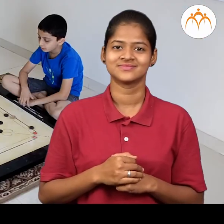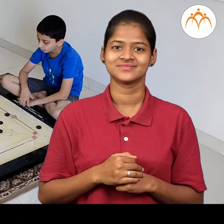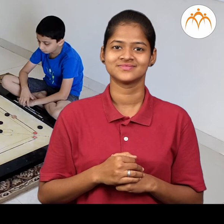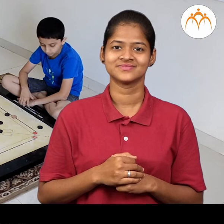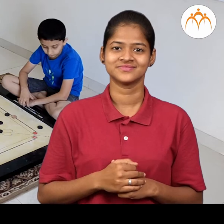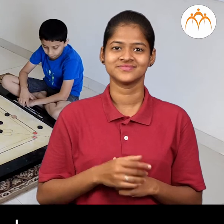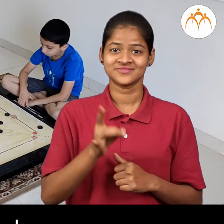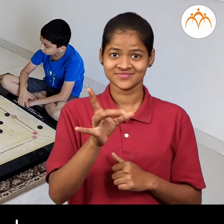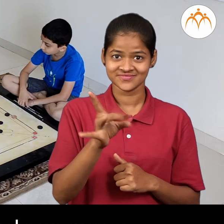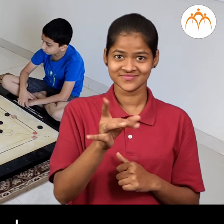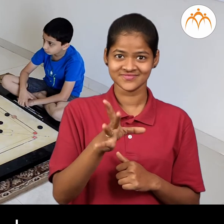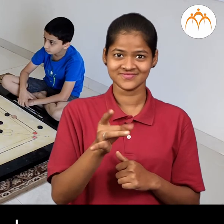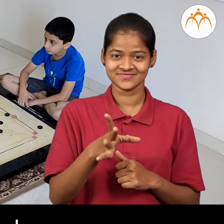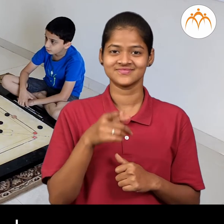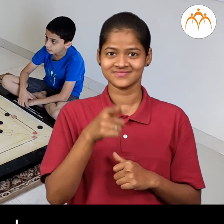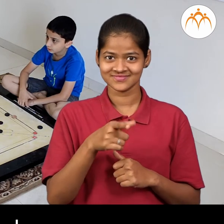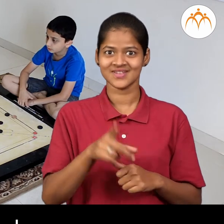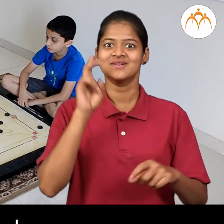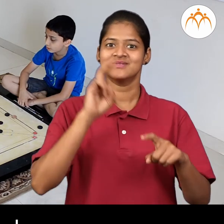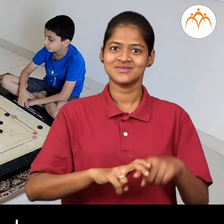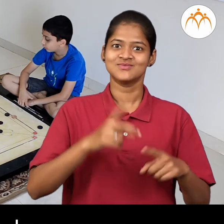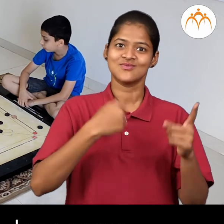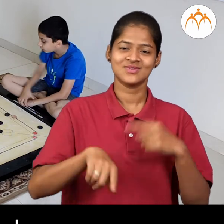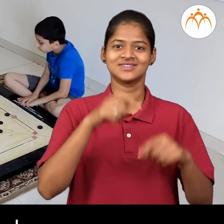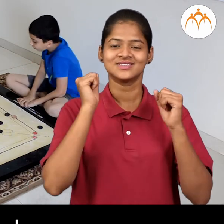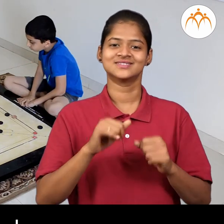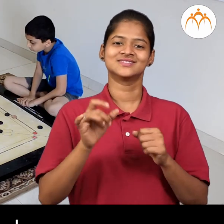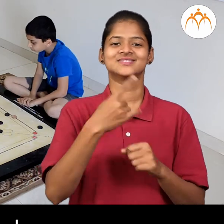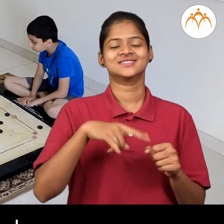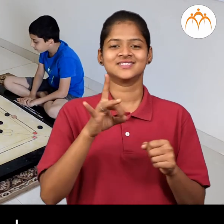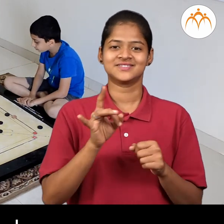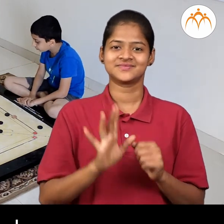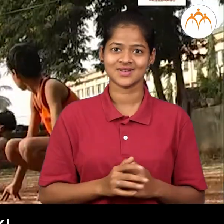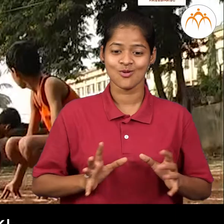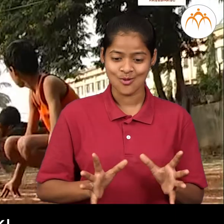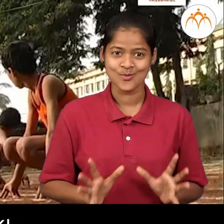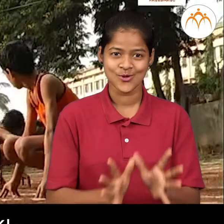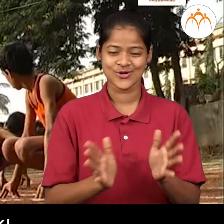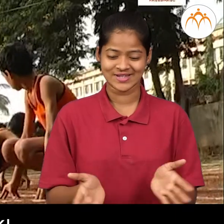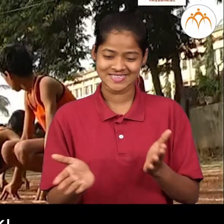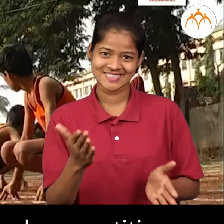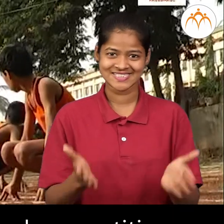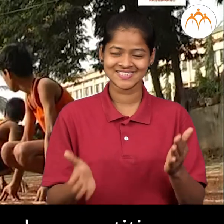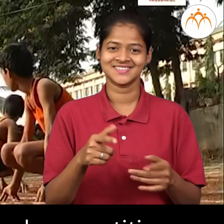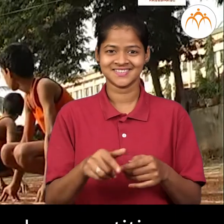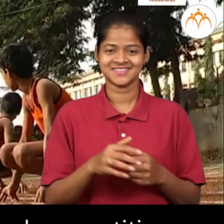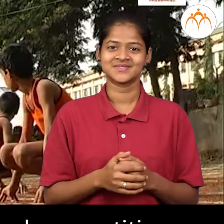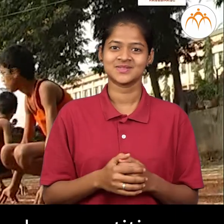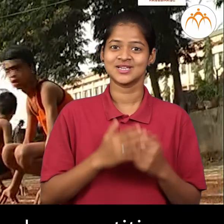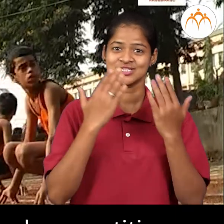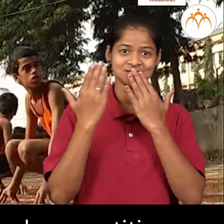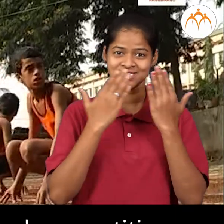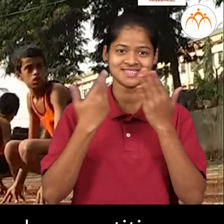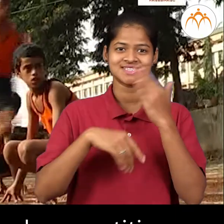Karam. Karam is an indoor game. Kho-Kho. There are